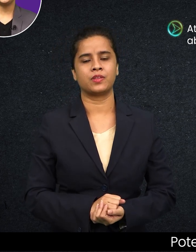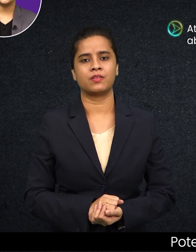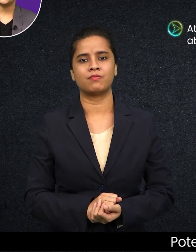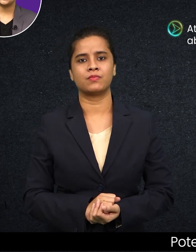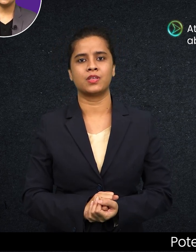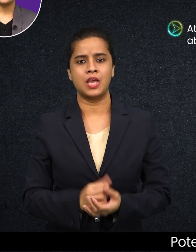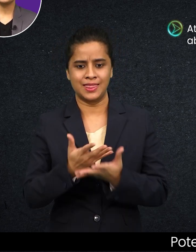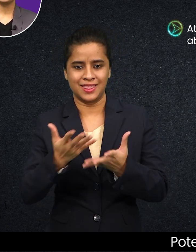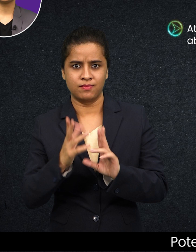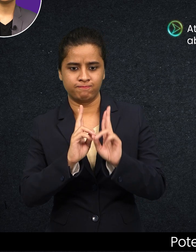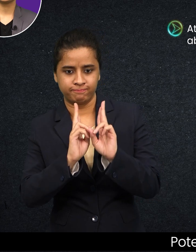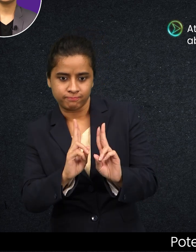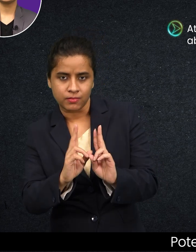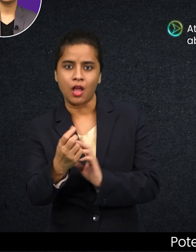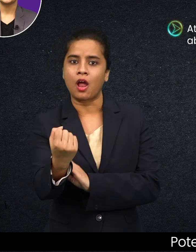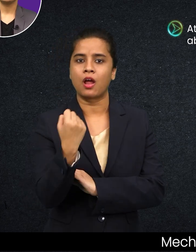potential energy,